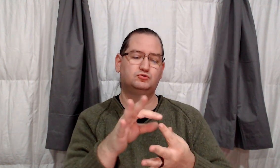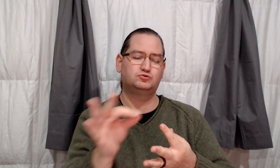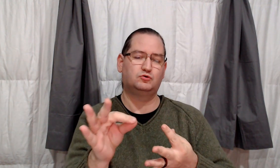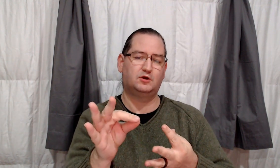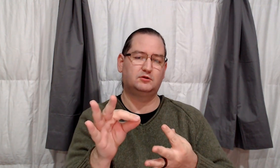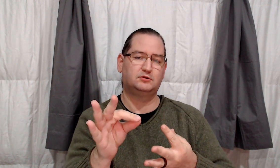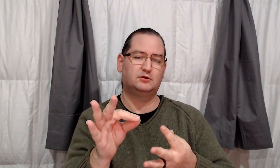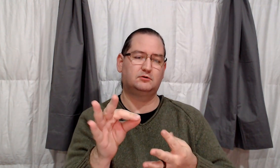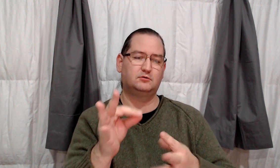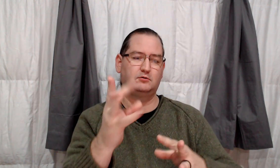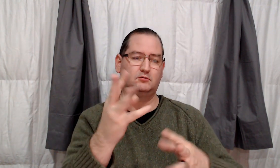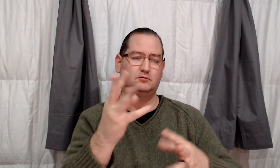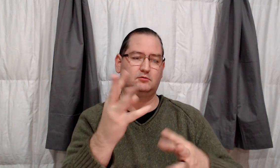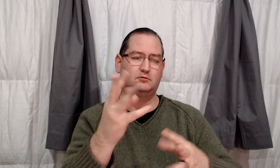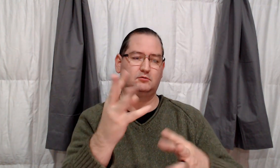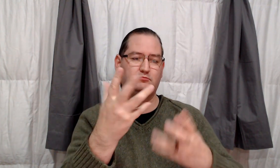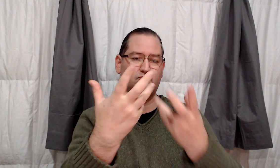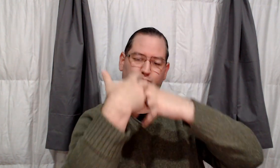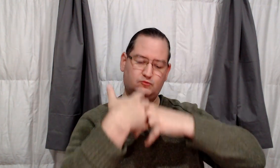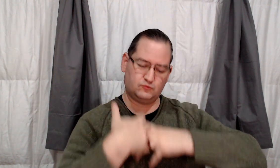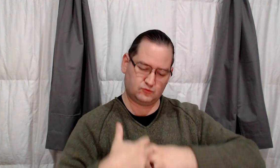a molecular, cellular, neuron level